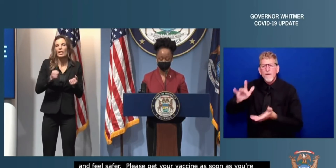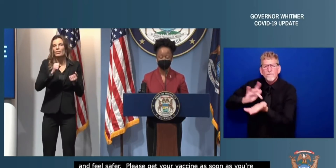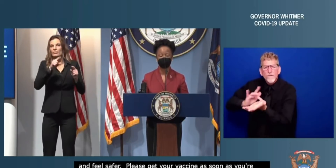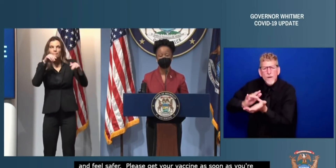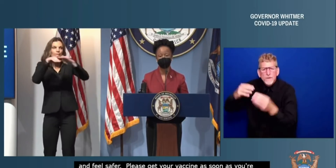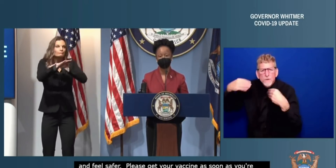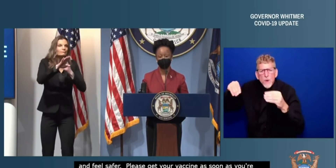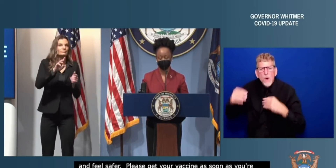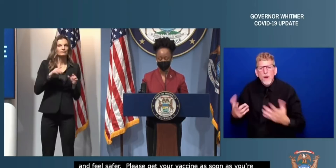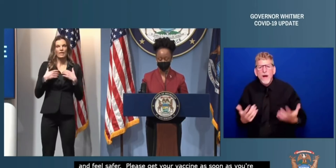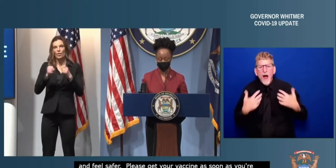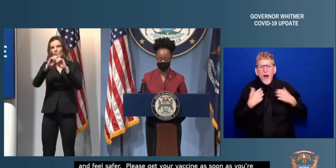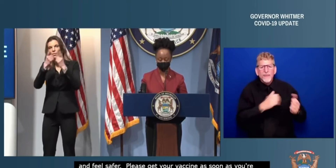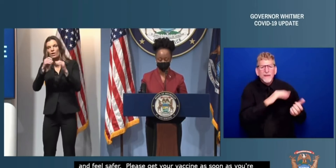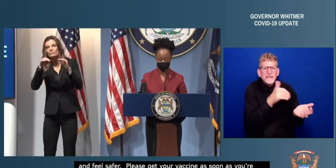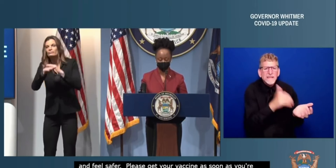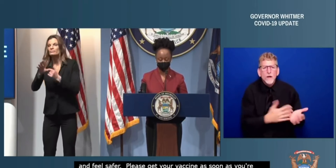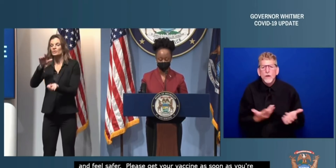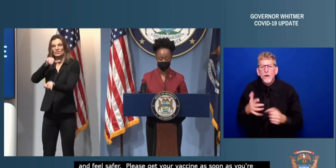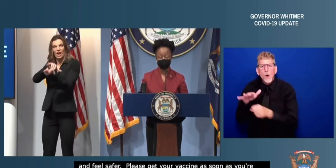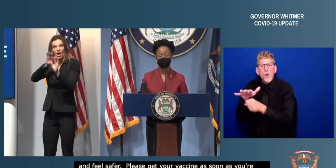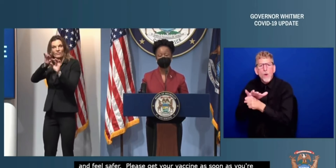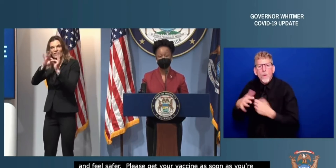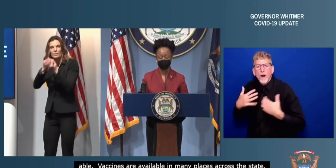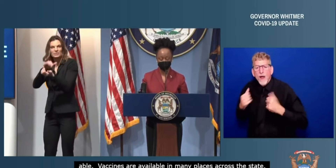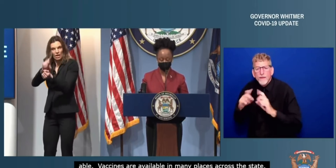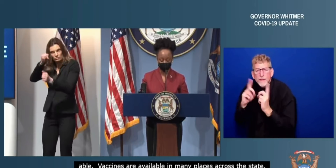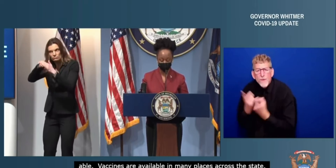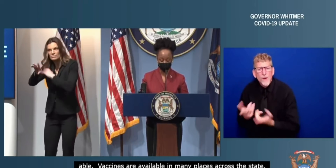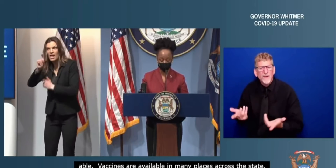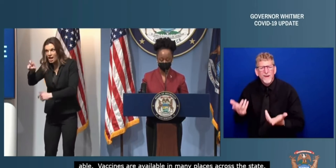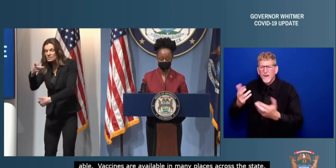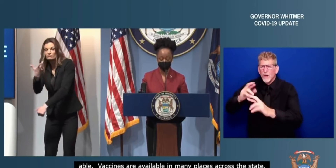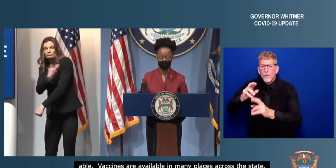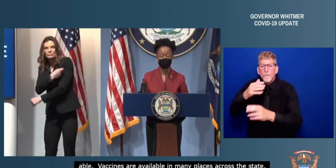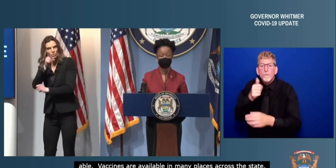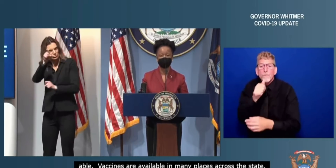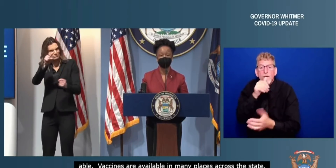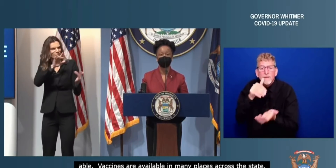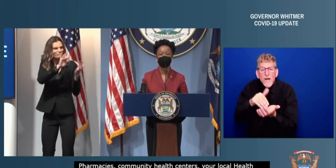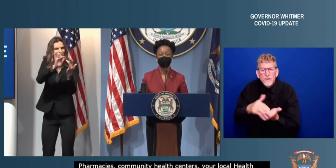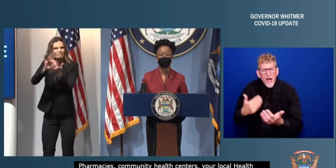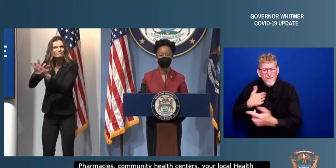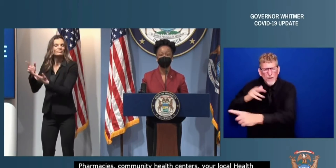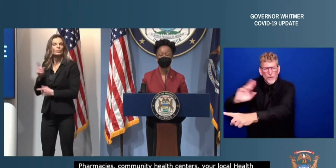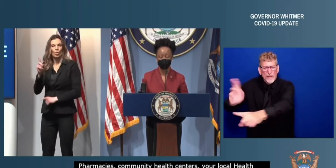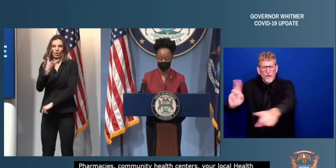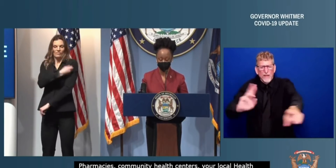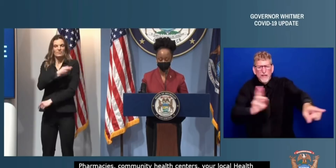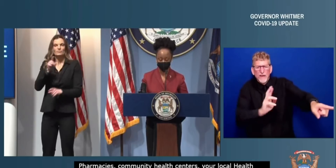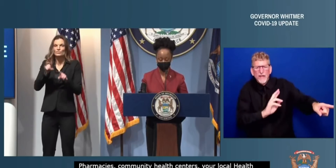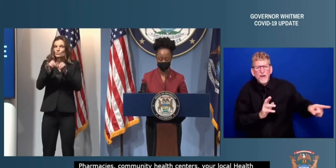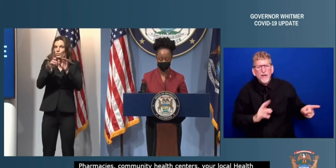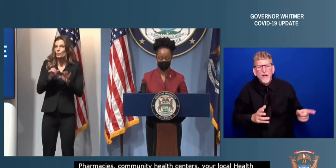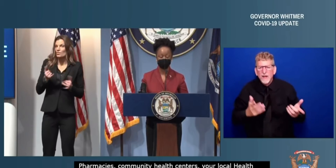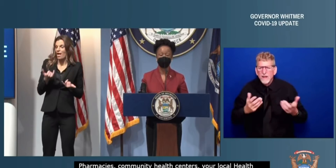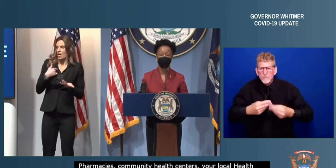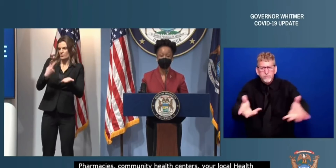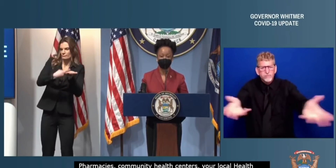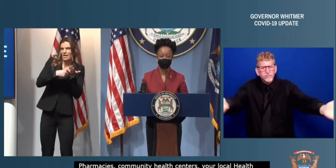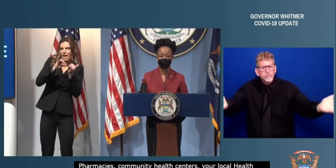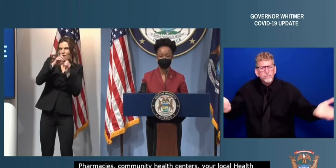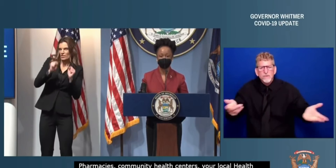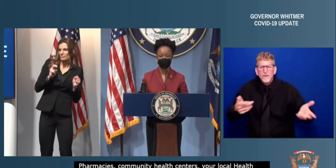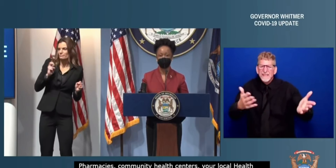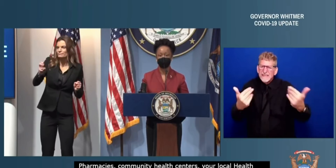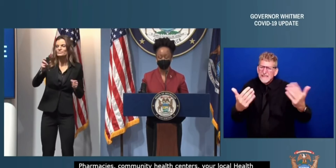department, and private doctors' offices. And we will continue to focus on bringing vaccines into neighborhoods through